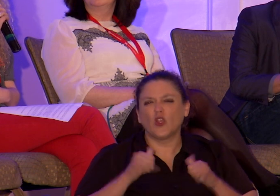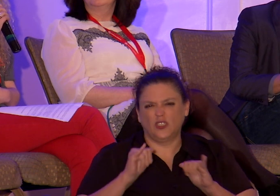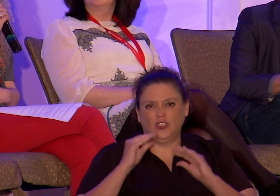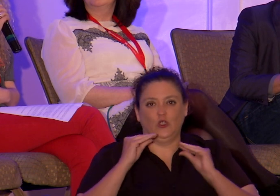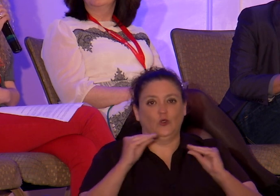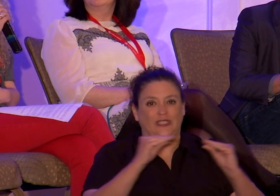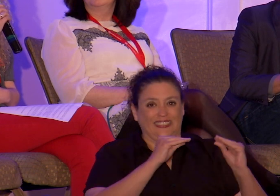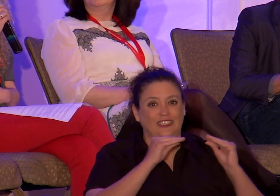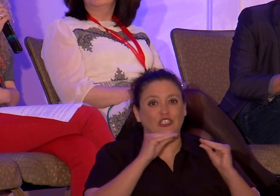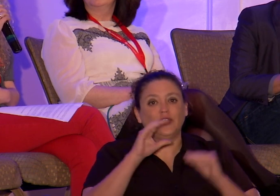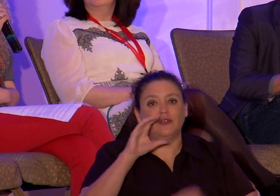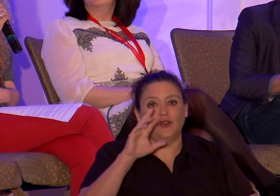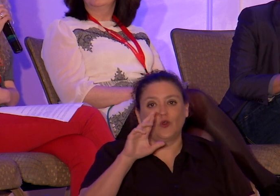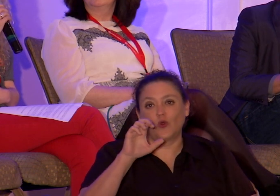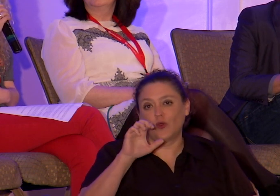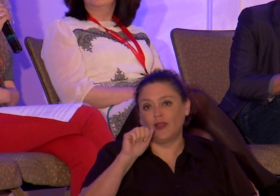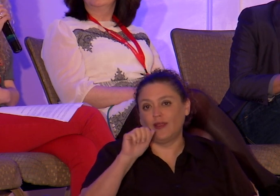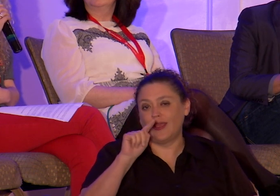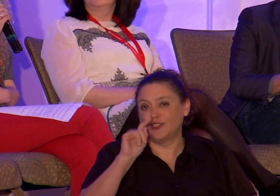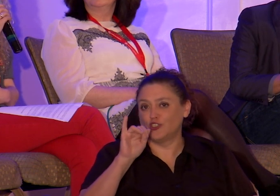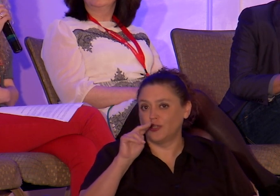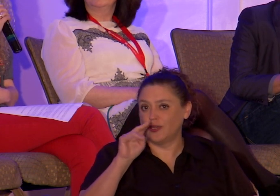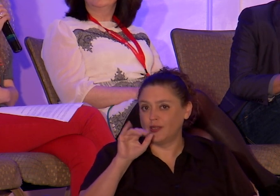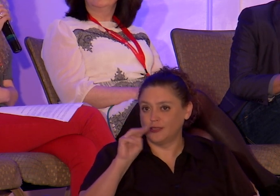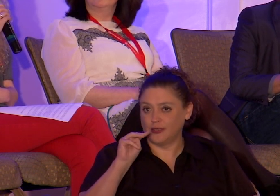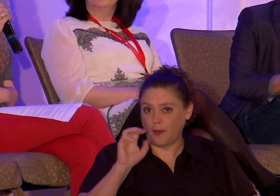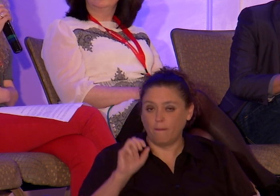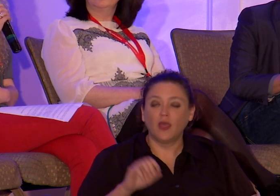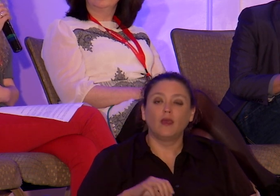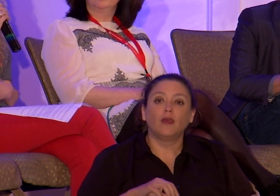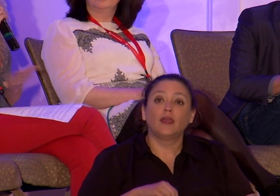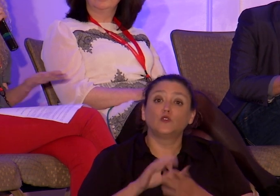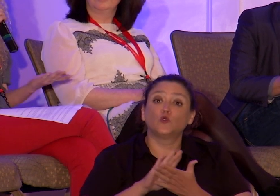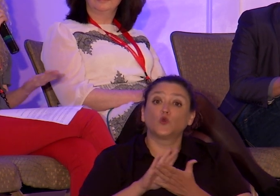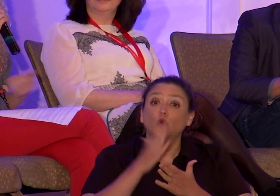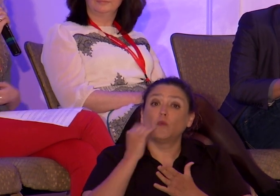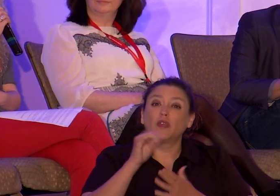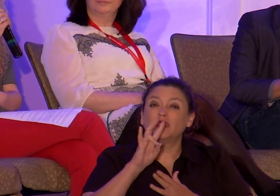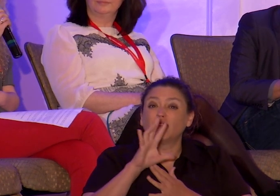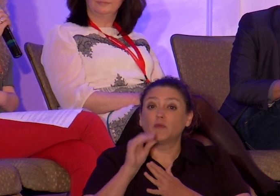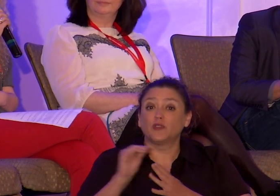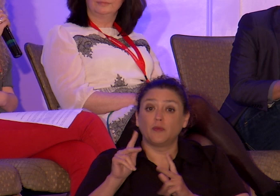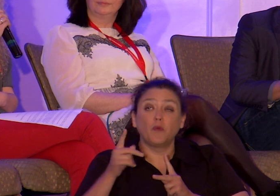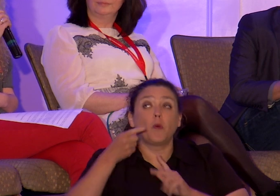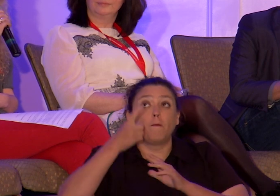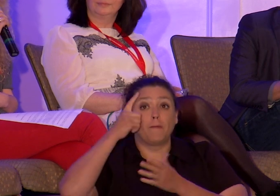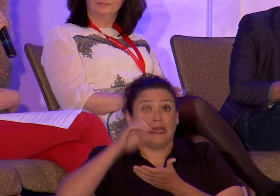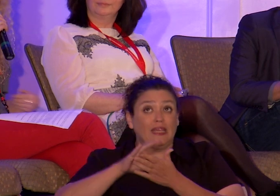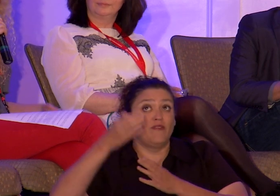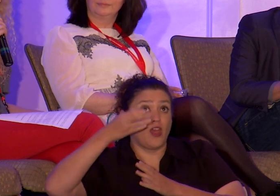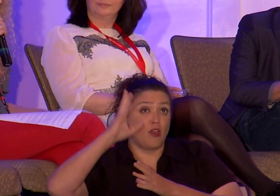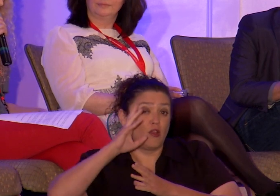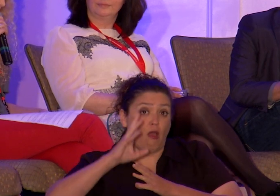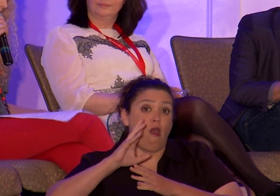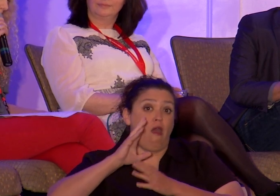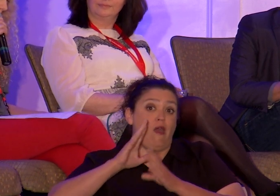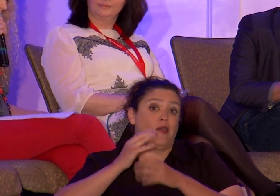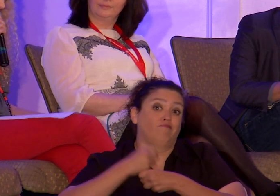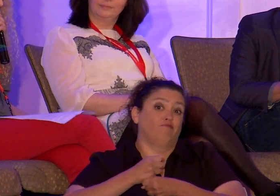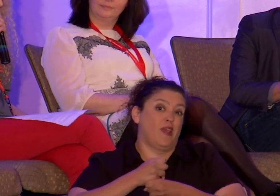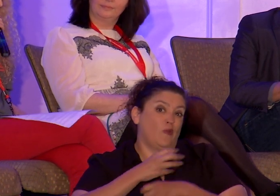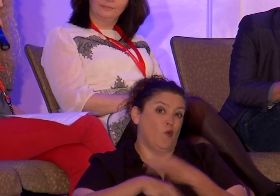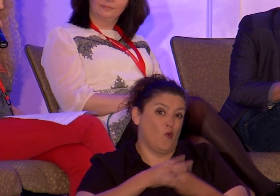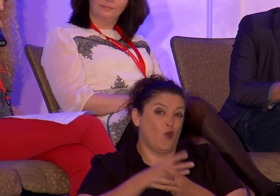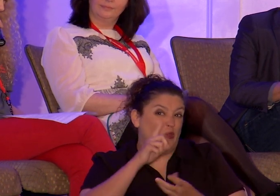as a result, about 75% of the people believe that God created the world and believe in creationism.